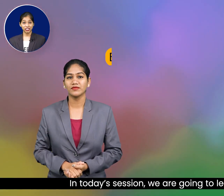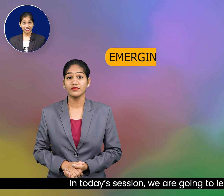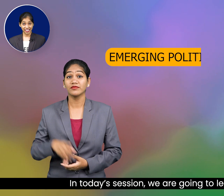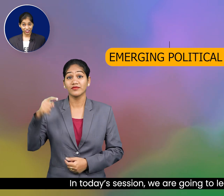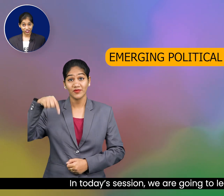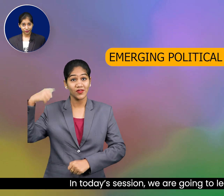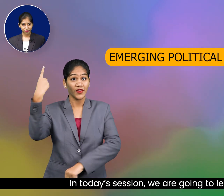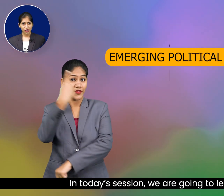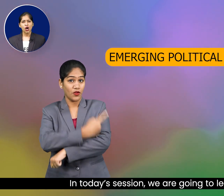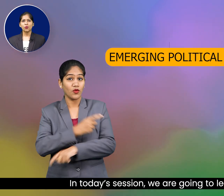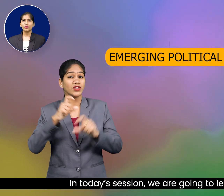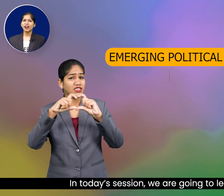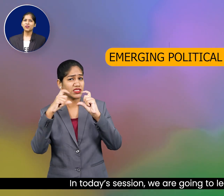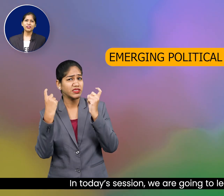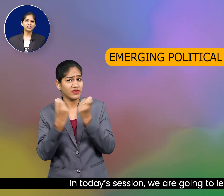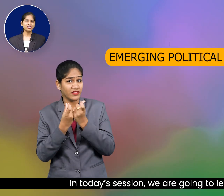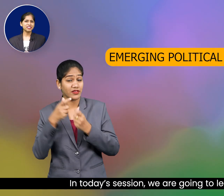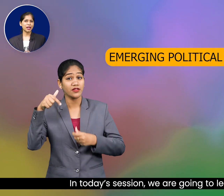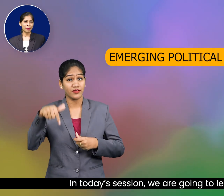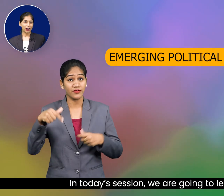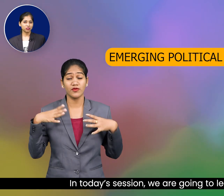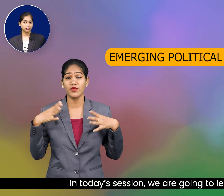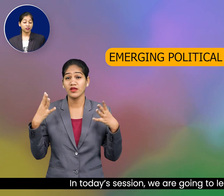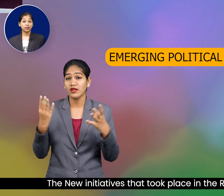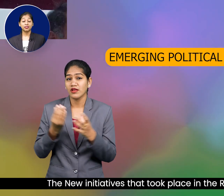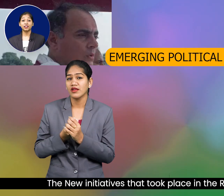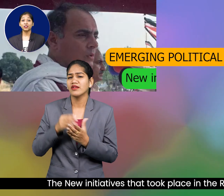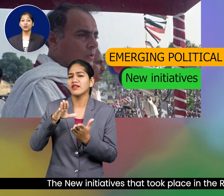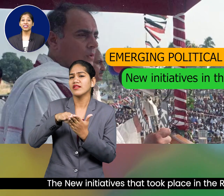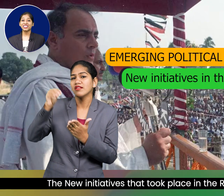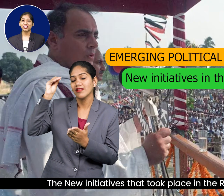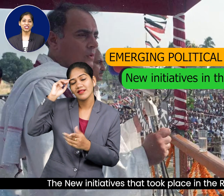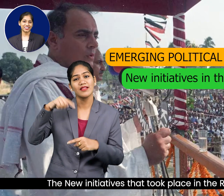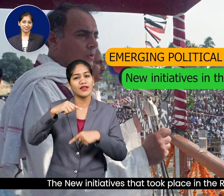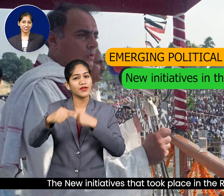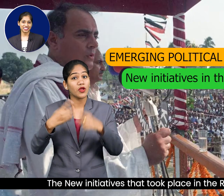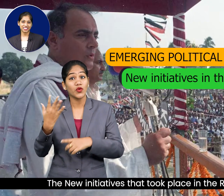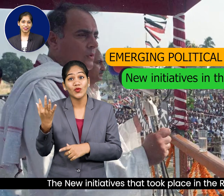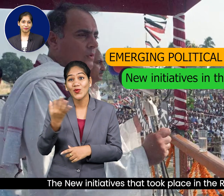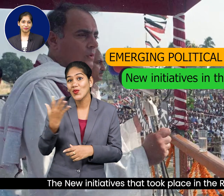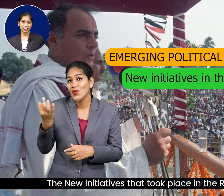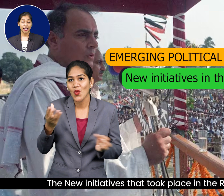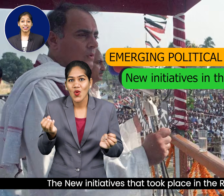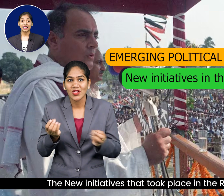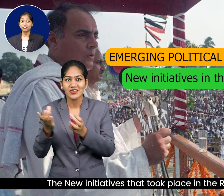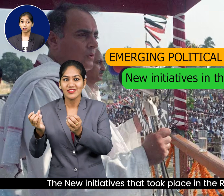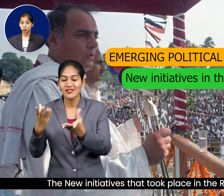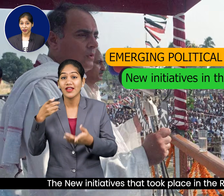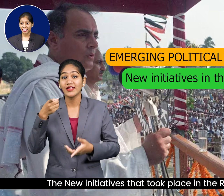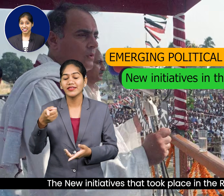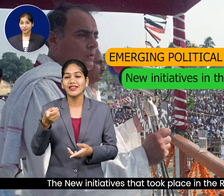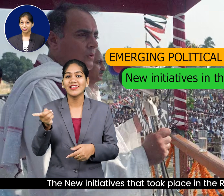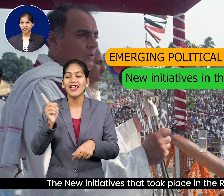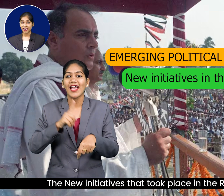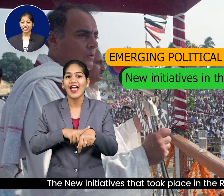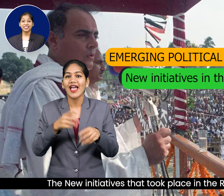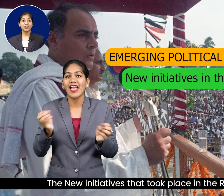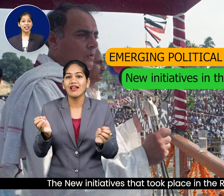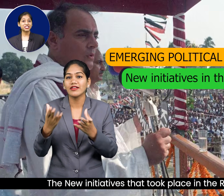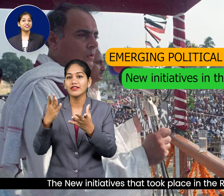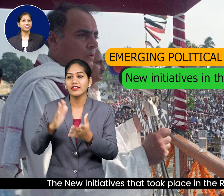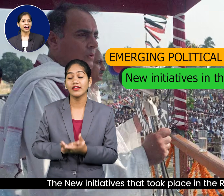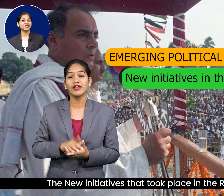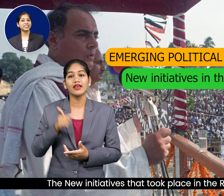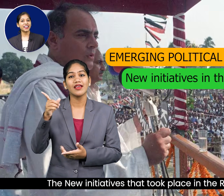In today's session, we are going to learn about the new initiatives that took place in